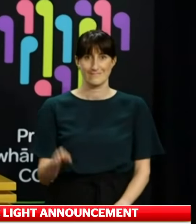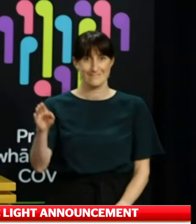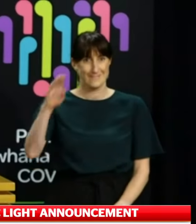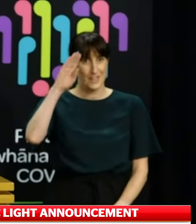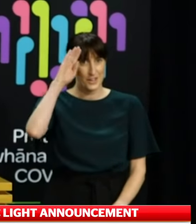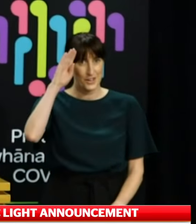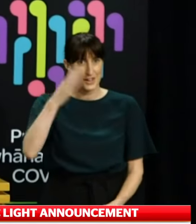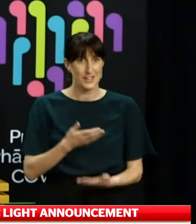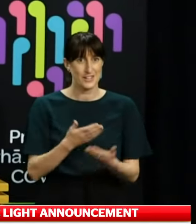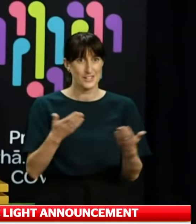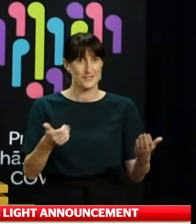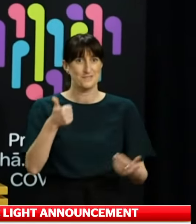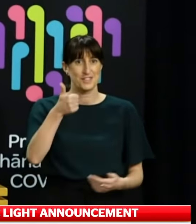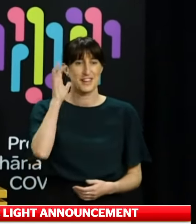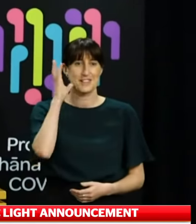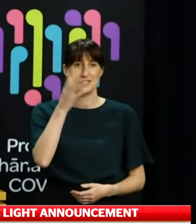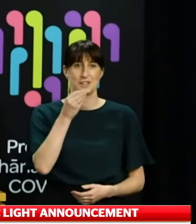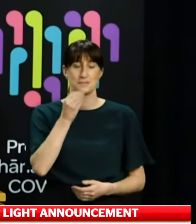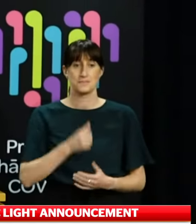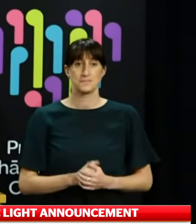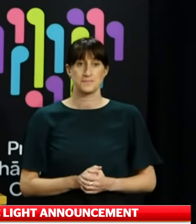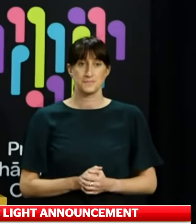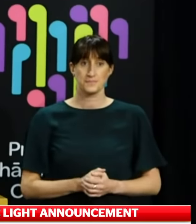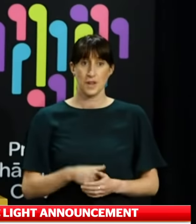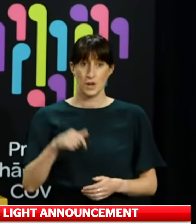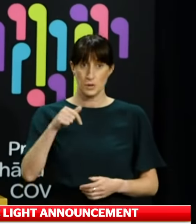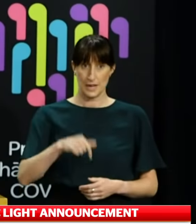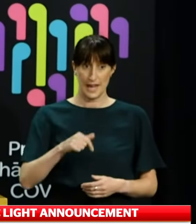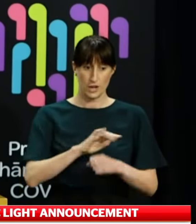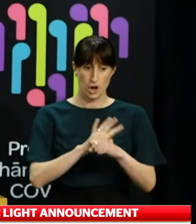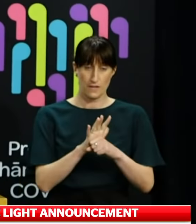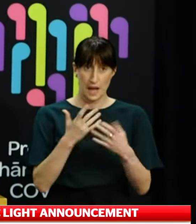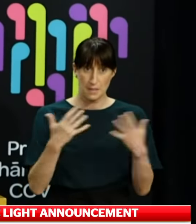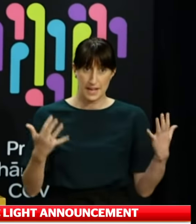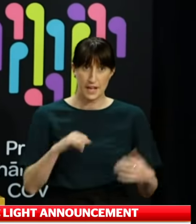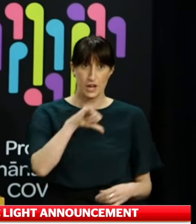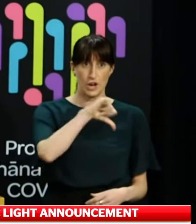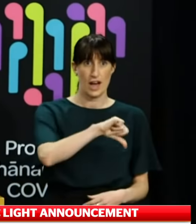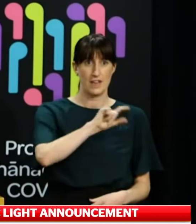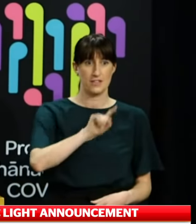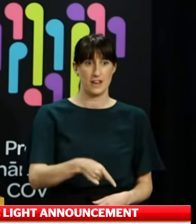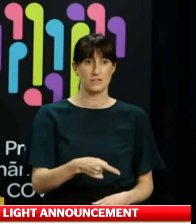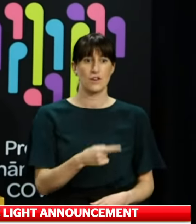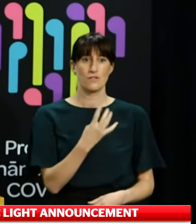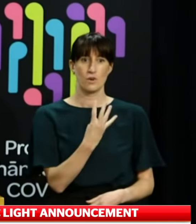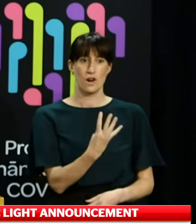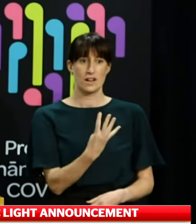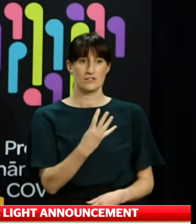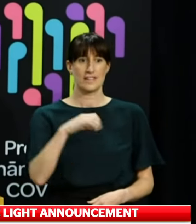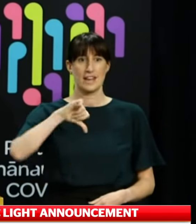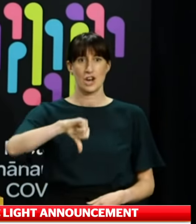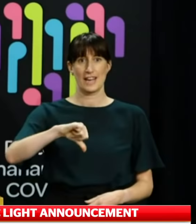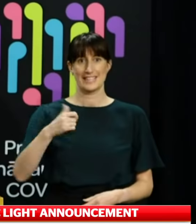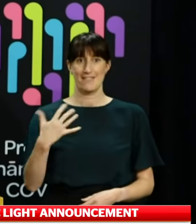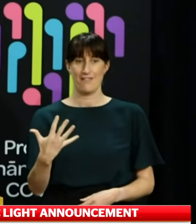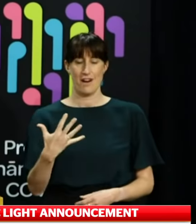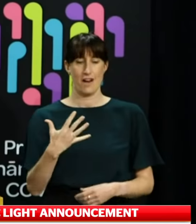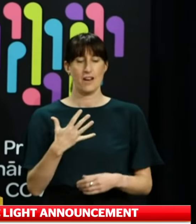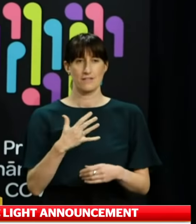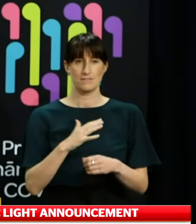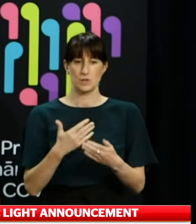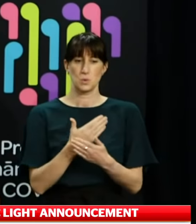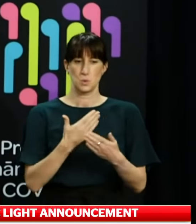Kia ora koutou, everybody. Good afternoon. Today there are 9,495 new community cases of COVID-19